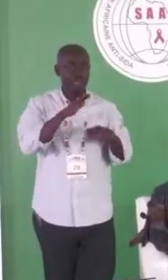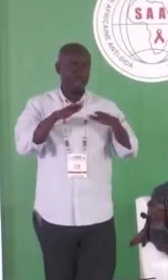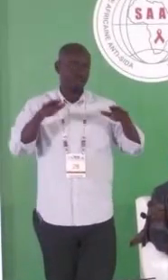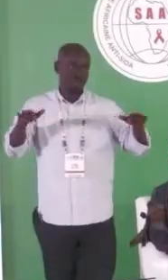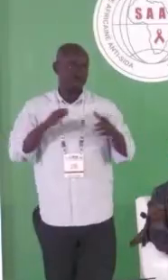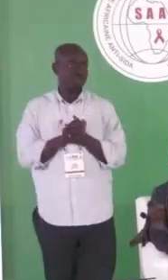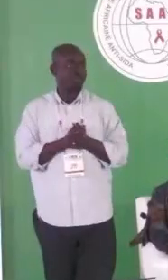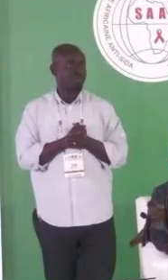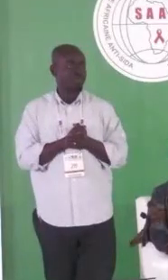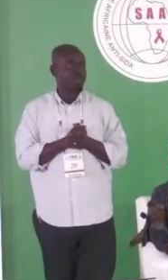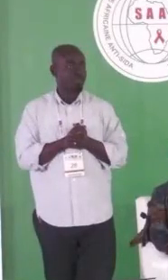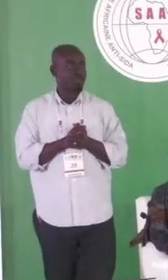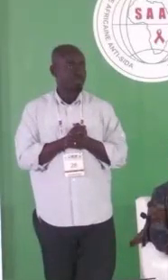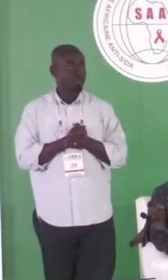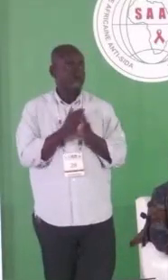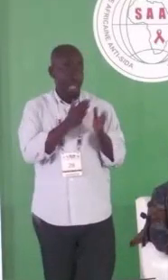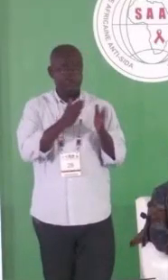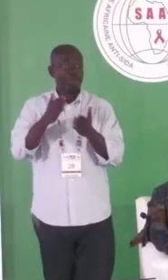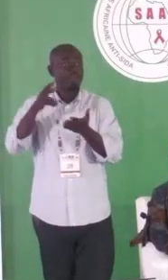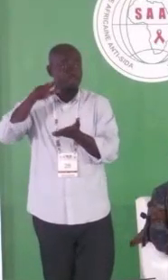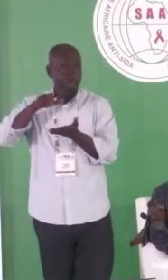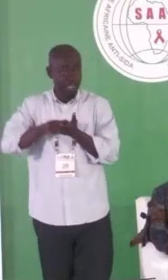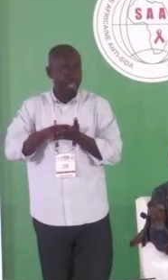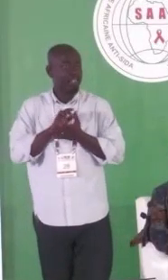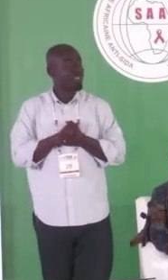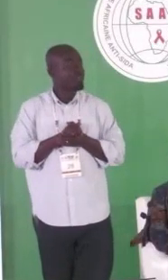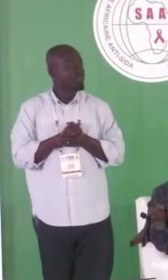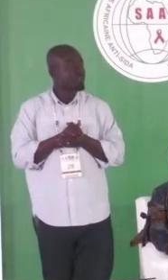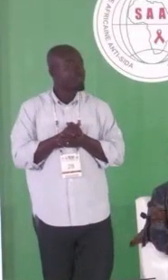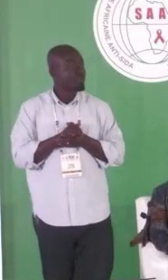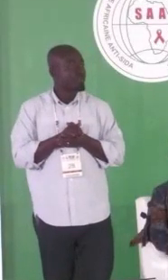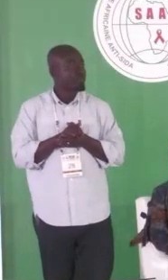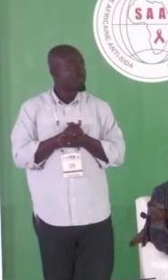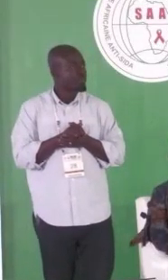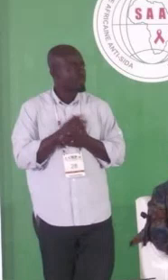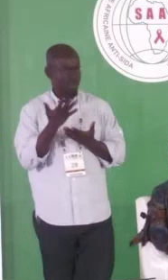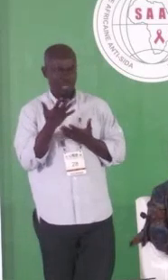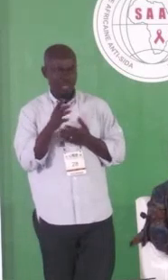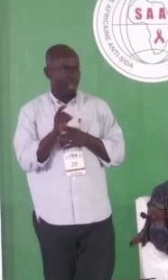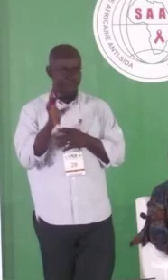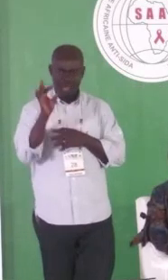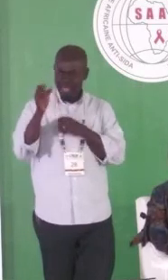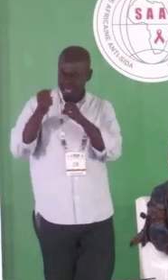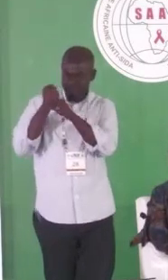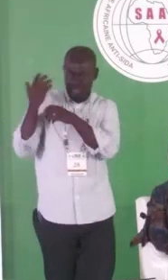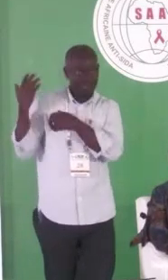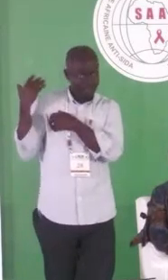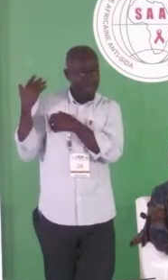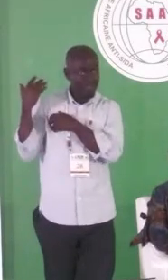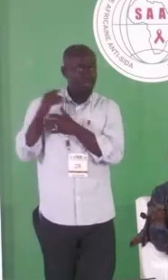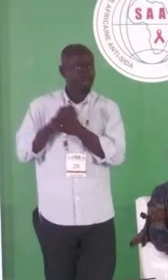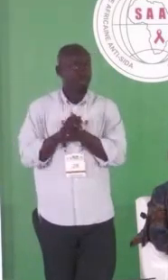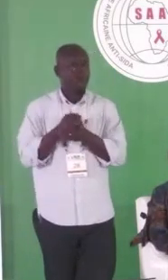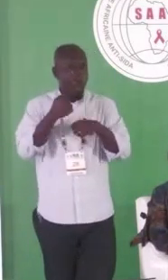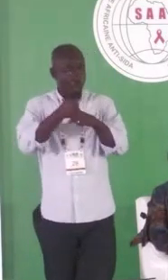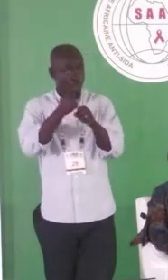In preparation for the validation, almost 8 years ago, we